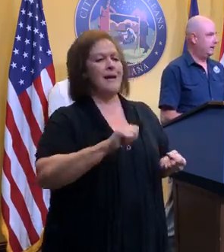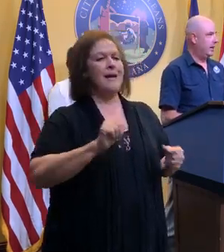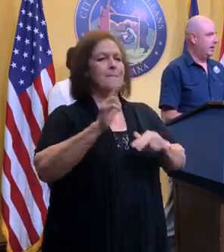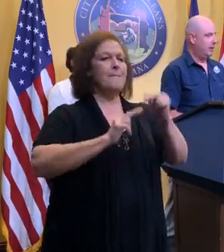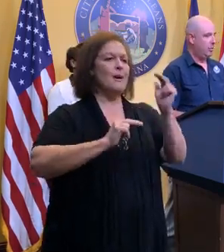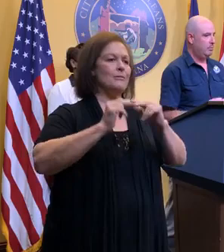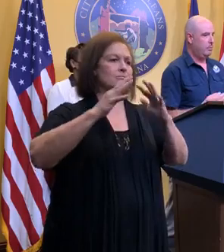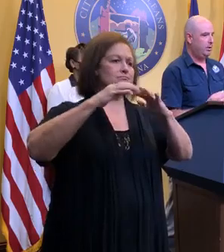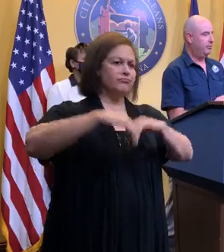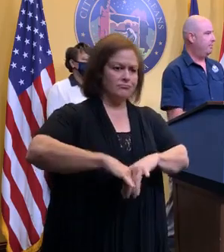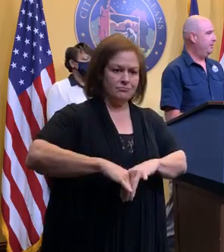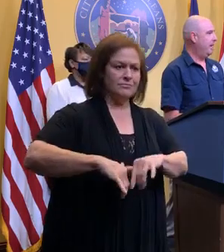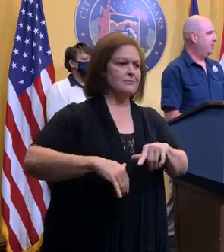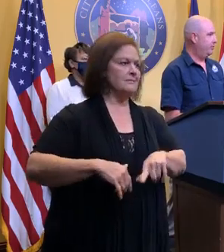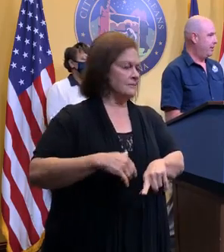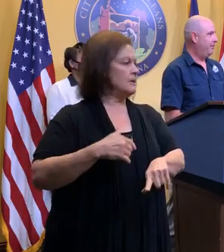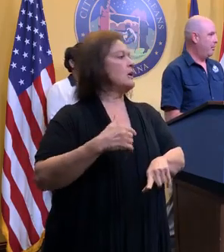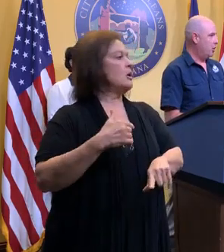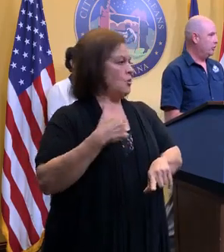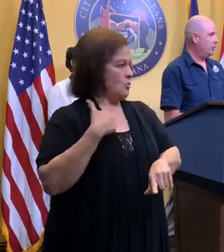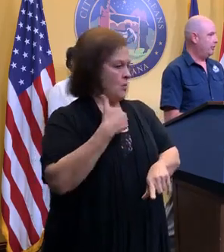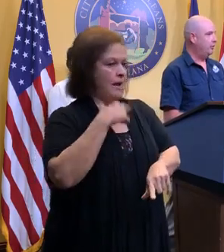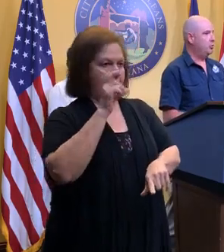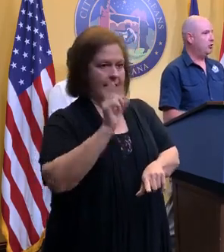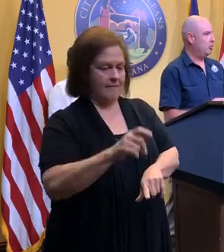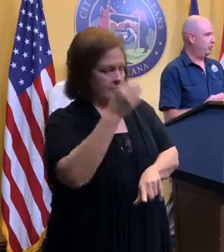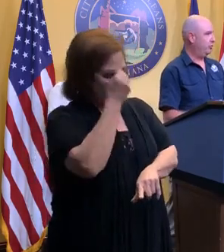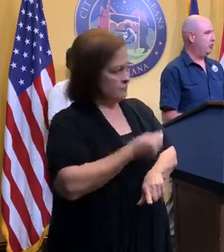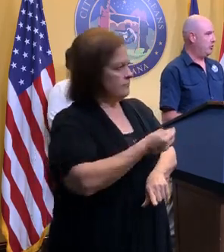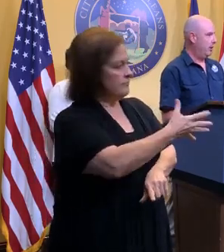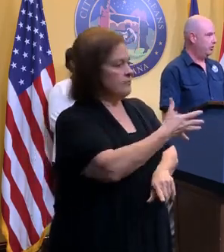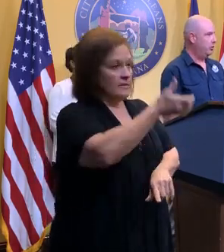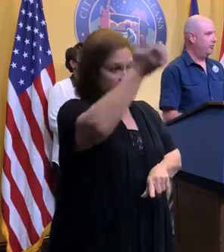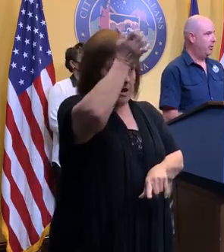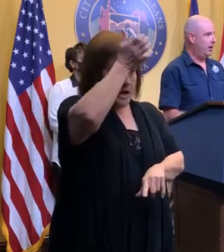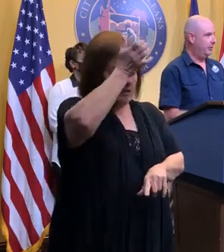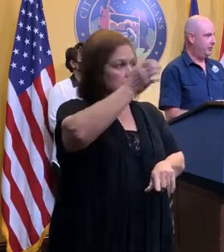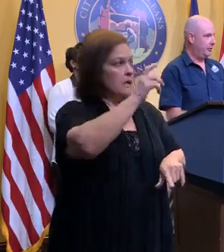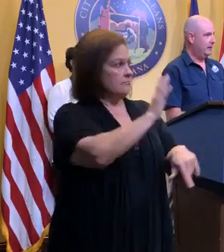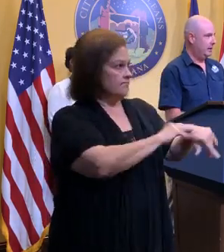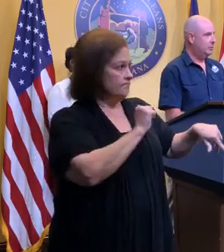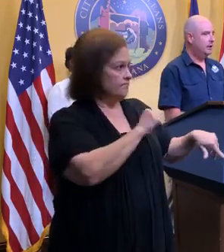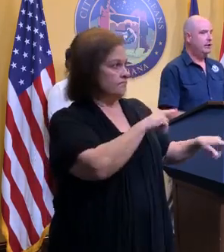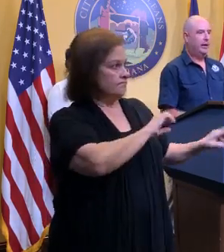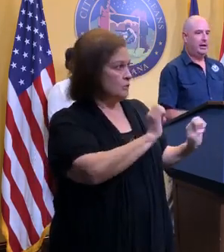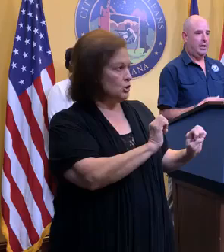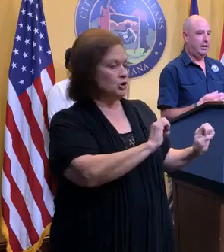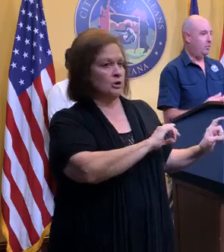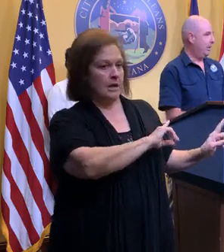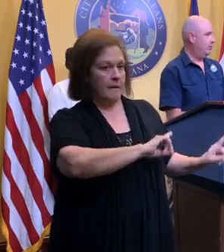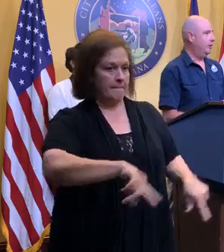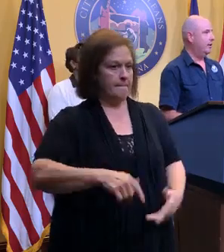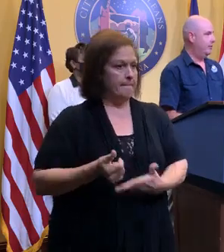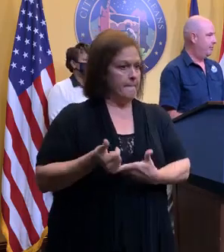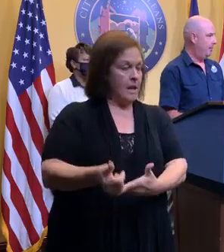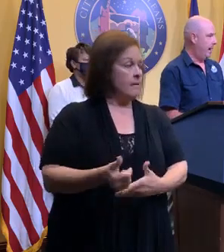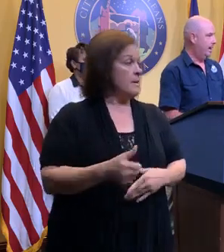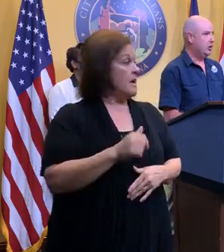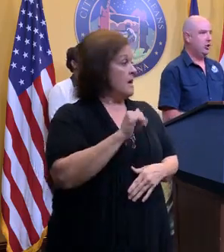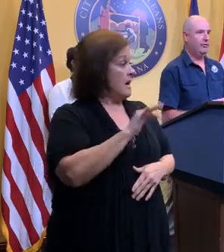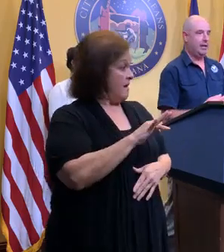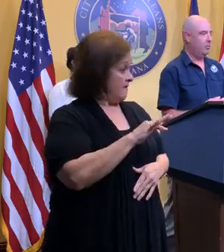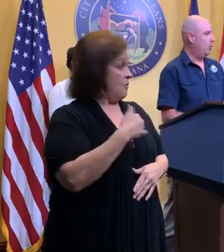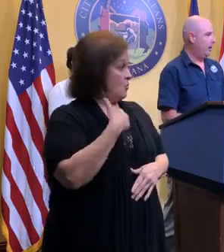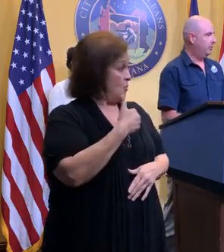structures, anything like that. And we submit that to the state fire marshal's office, who controls the search and rescue for at the state level. If we get selected